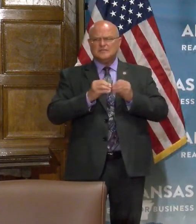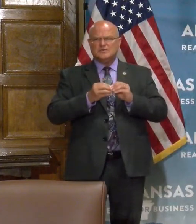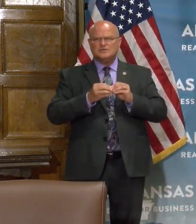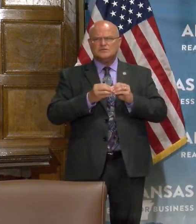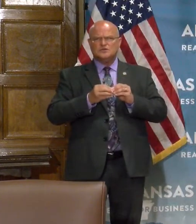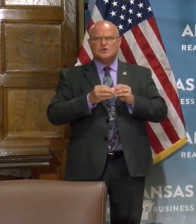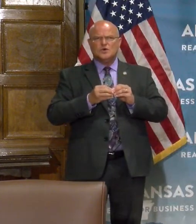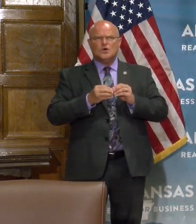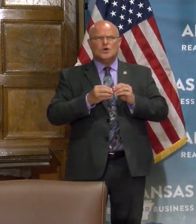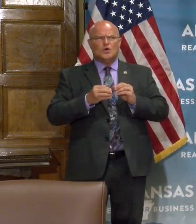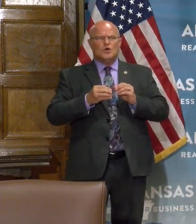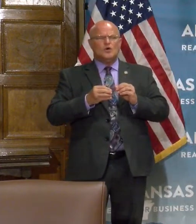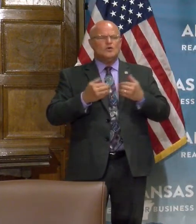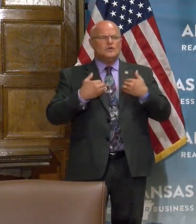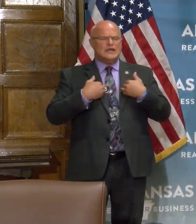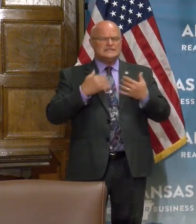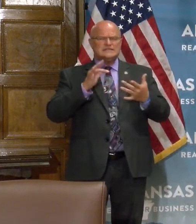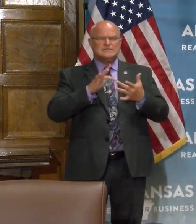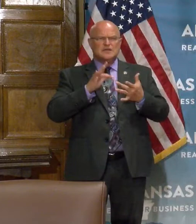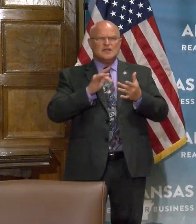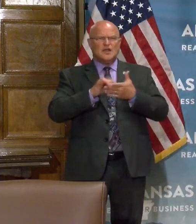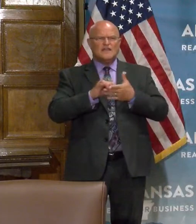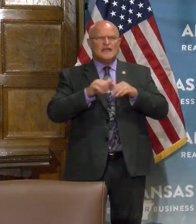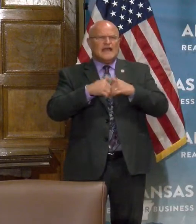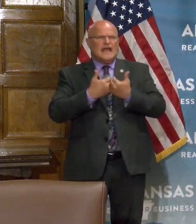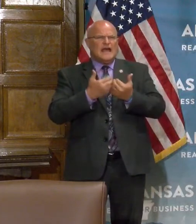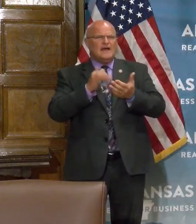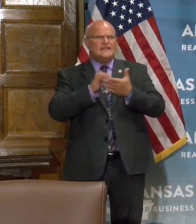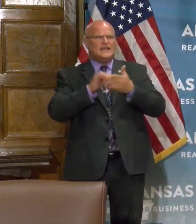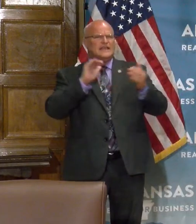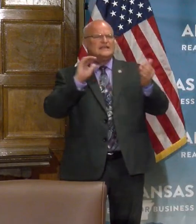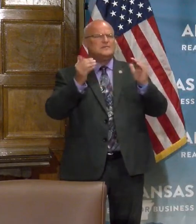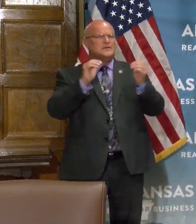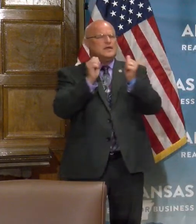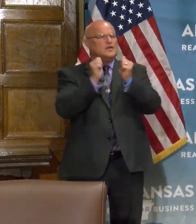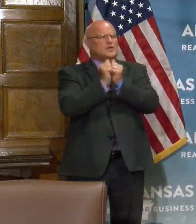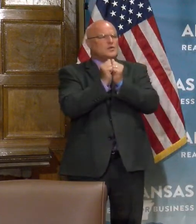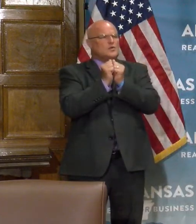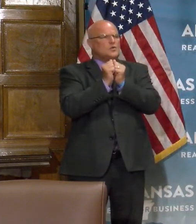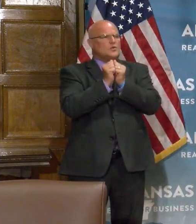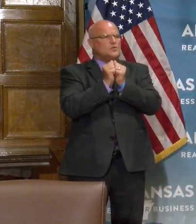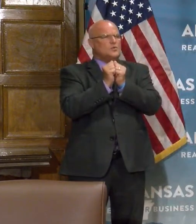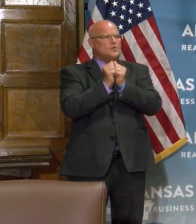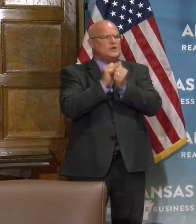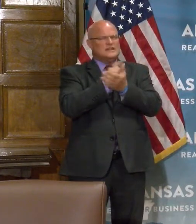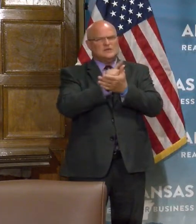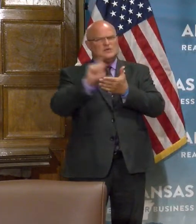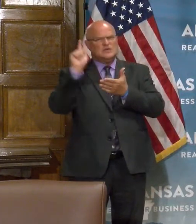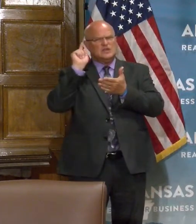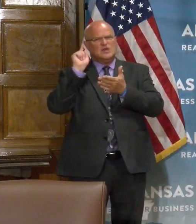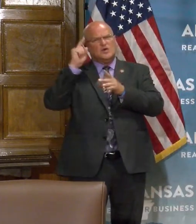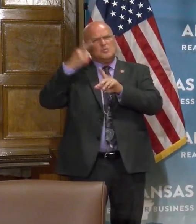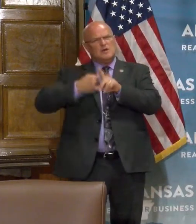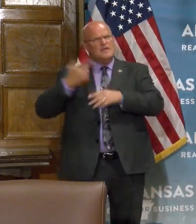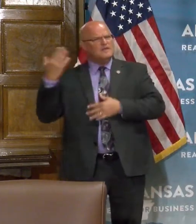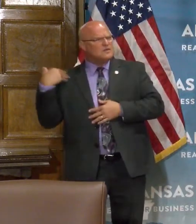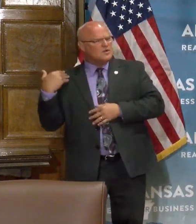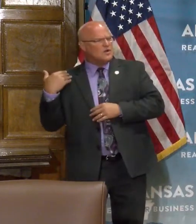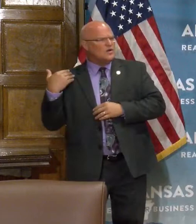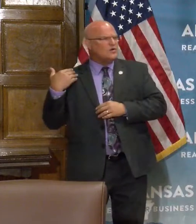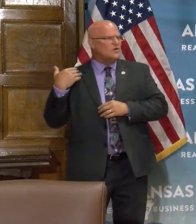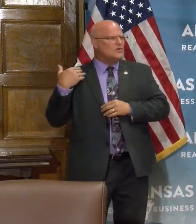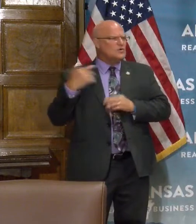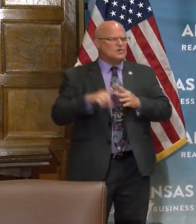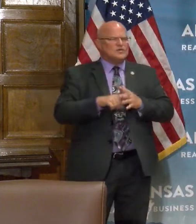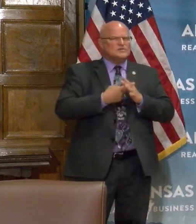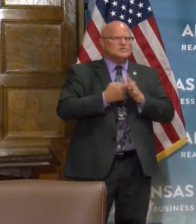I wanted to see if y'all had some context on that, of how does that compare to a week ago, a month ago, or even the